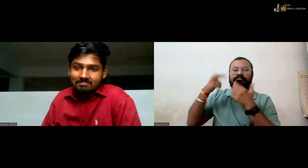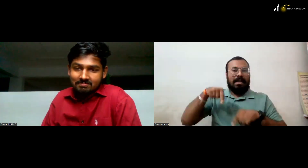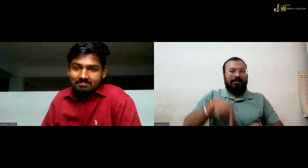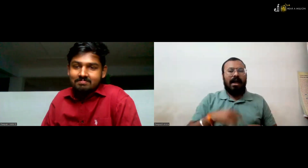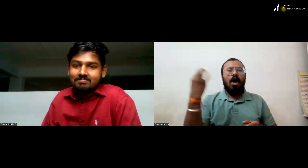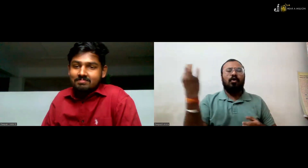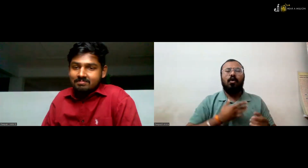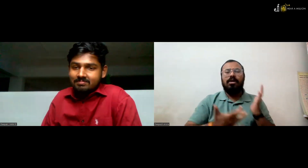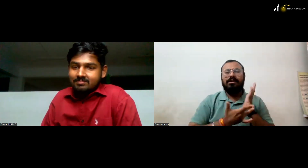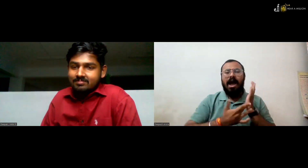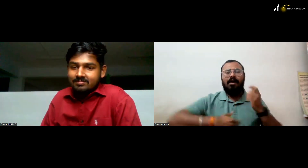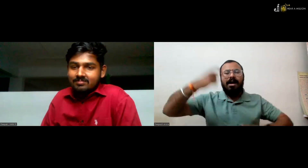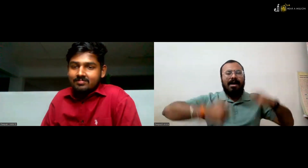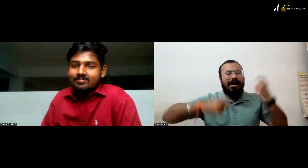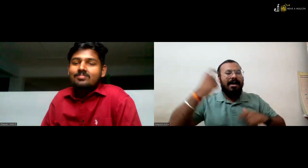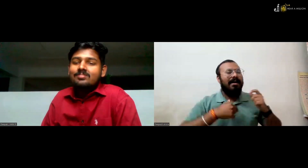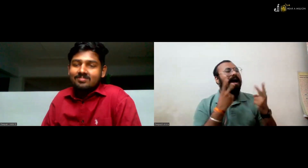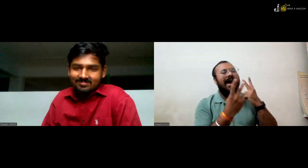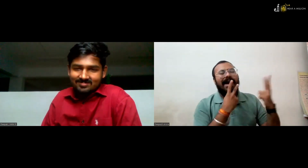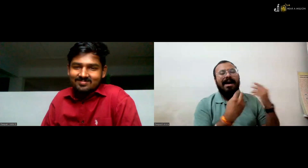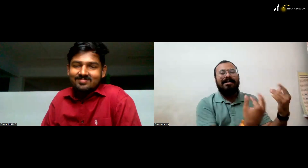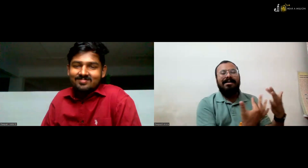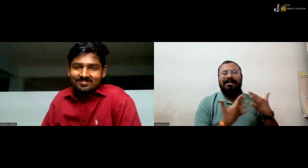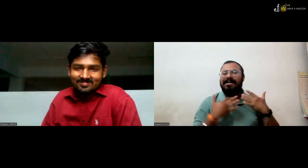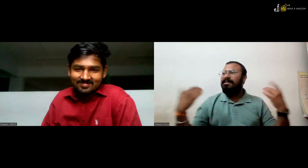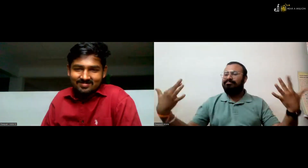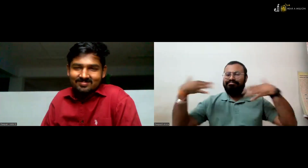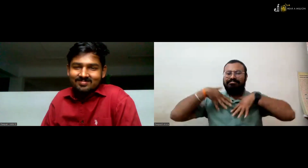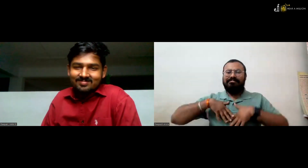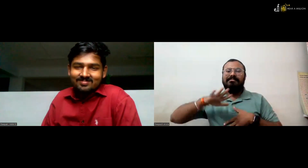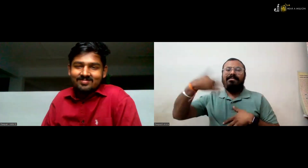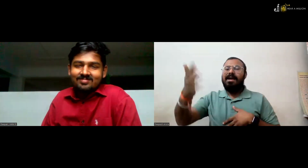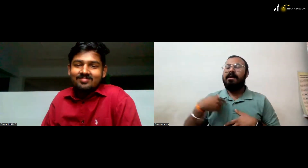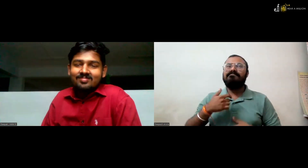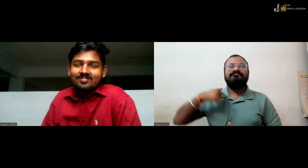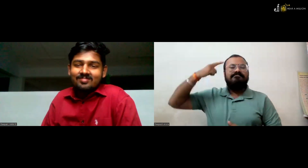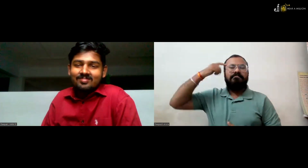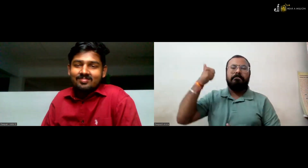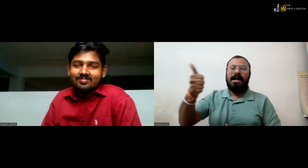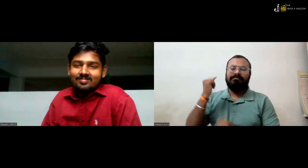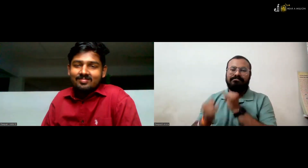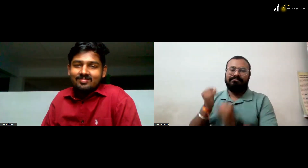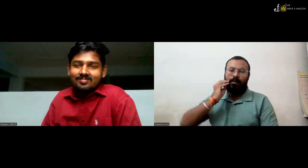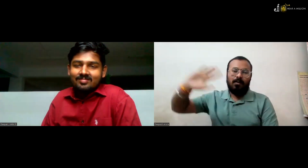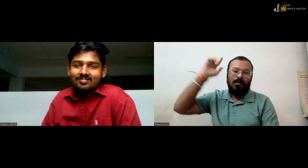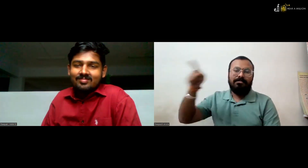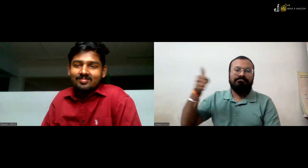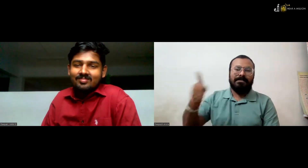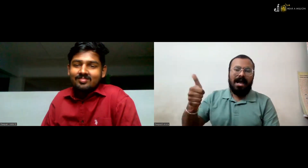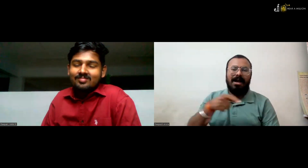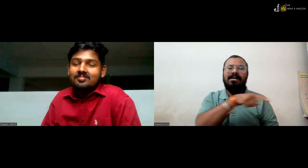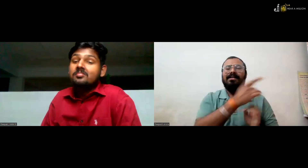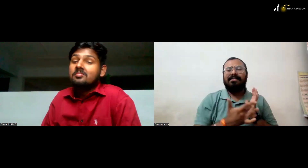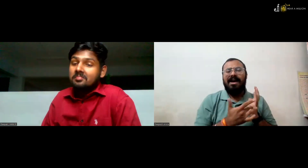actual the place history, I wanted to experience that. And now when we see that the technology and with the